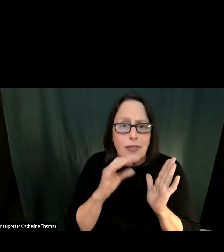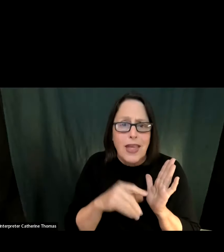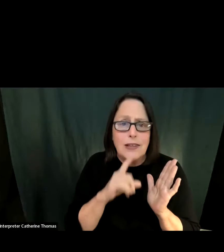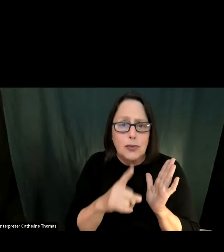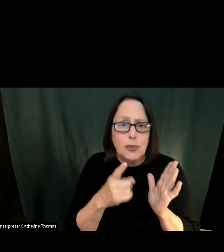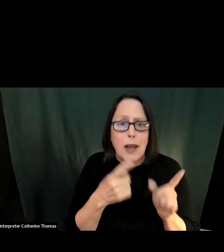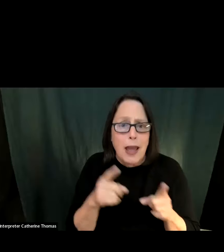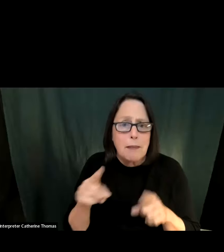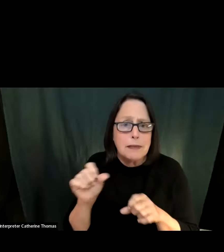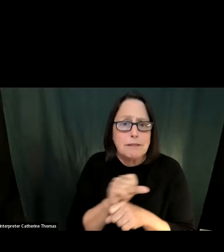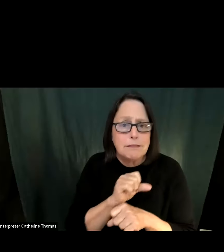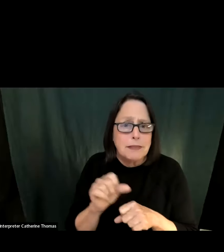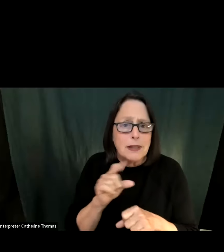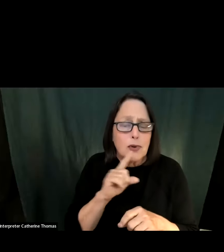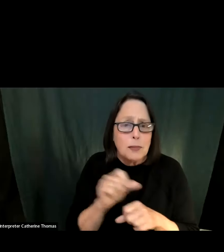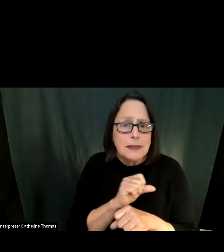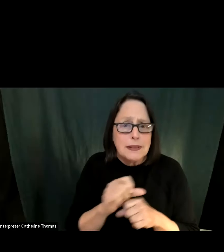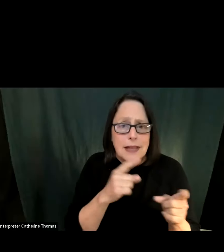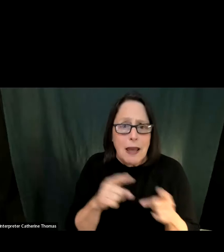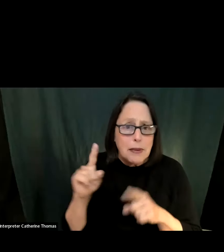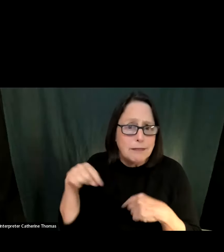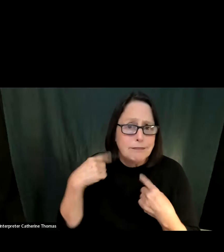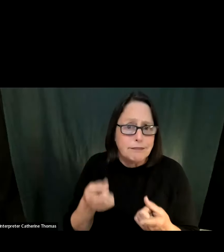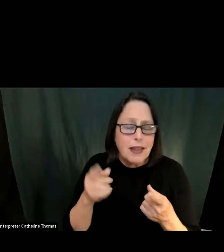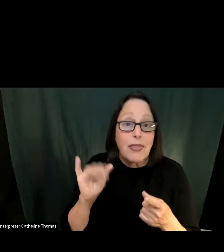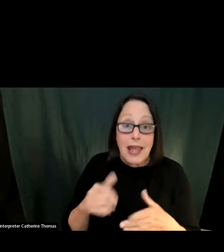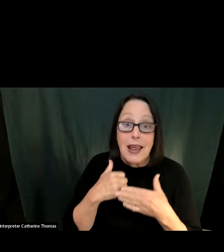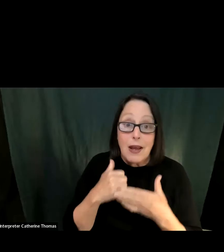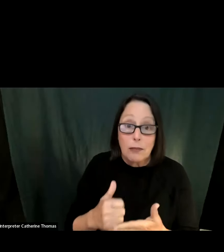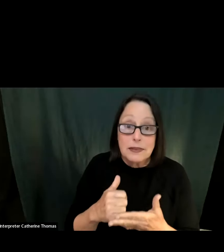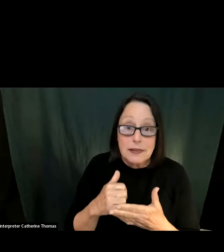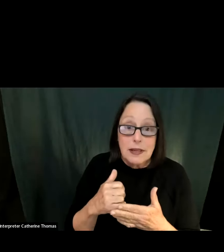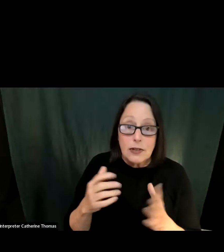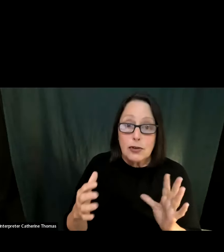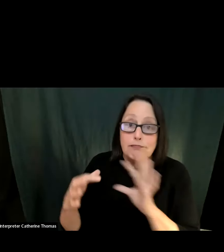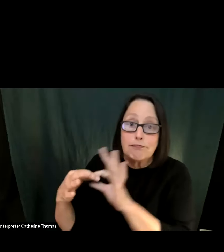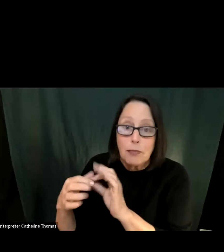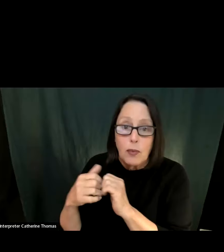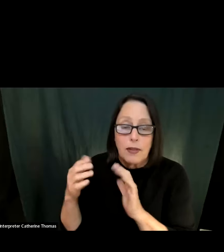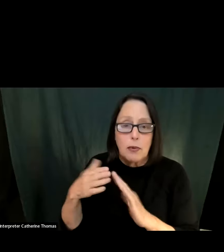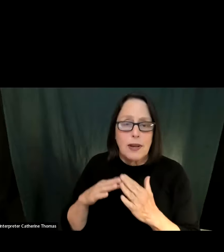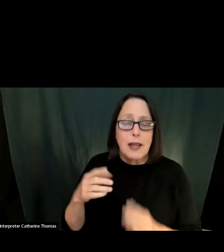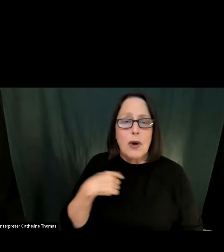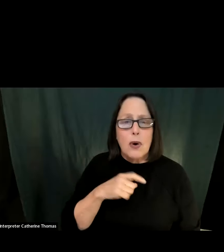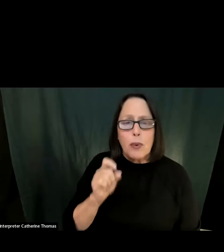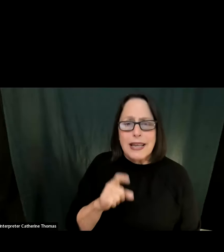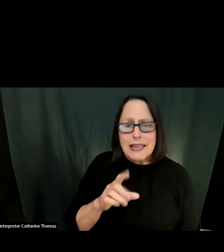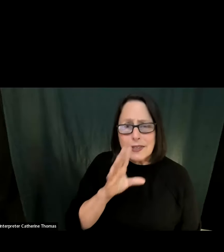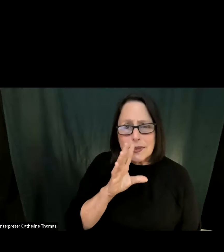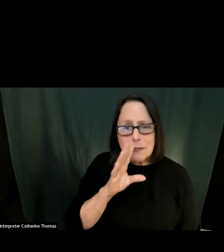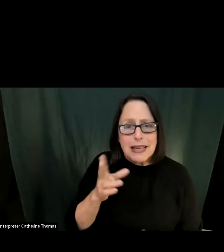building trust and building bridges across these communities. I think we just need to speak truth and see how we can